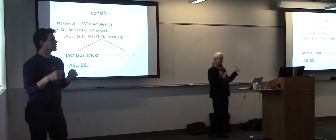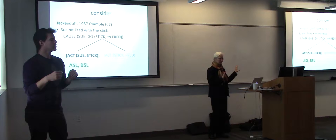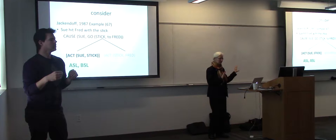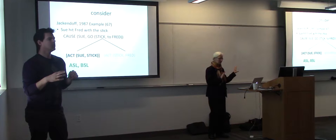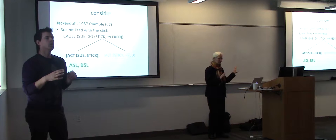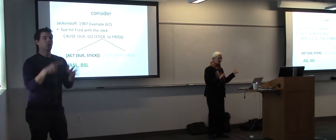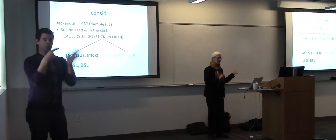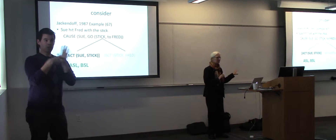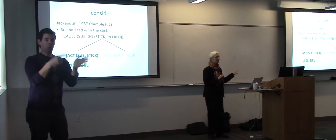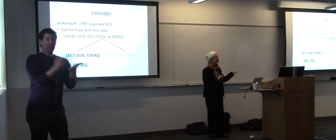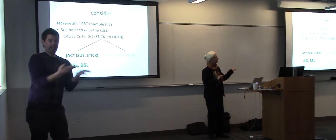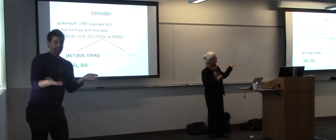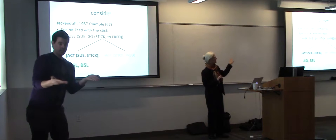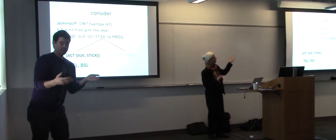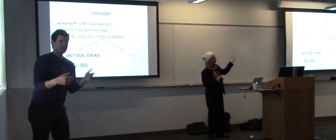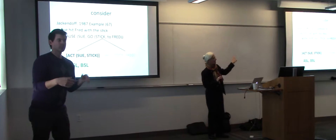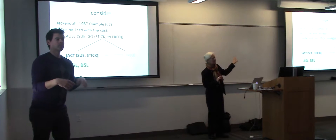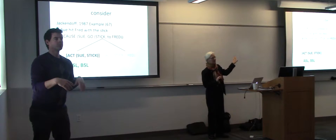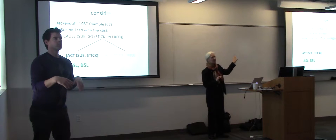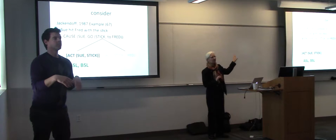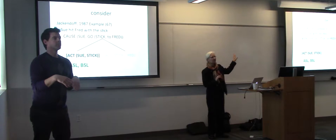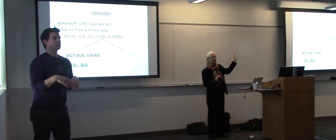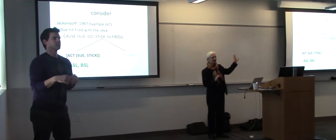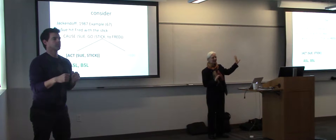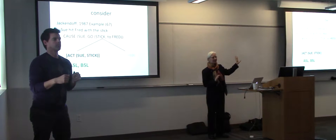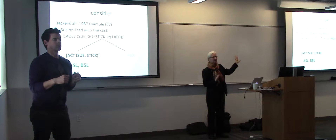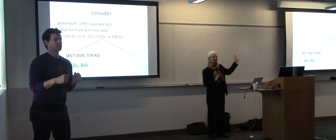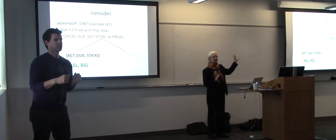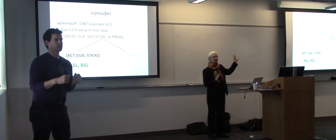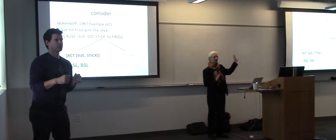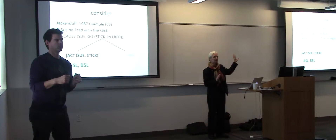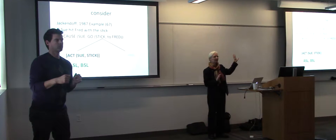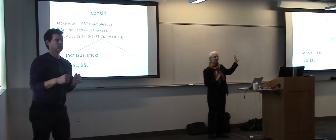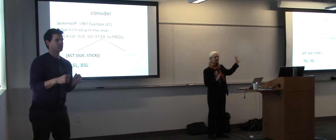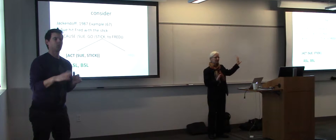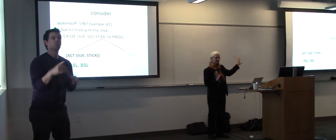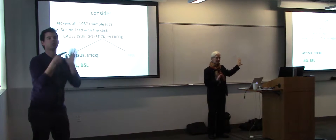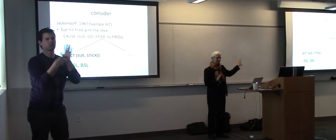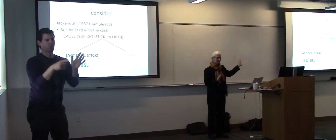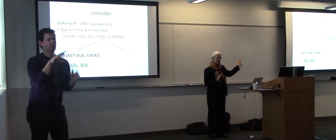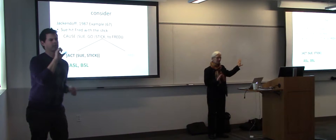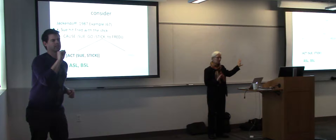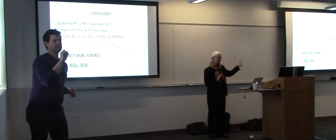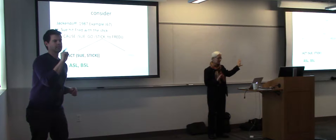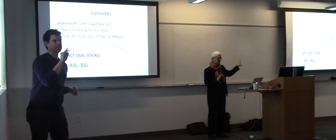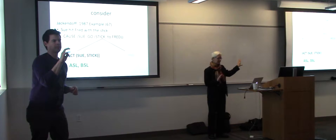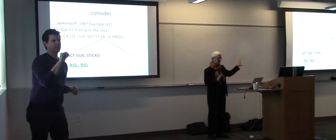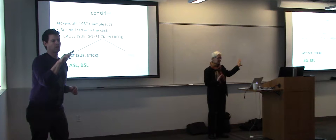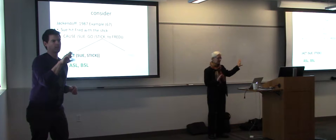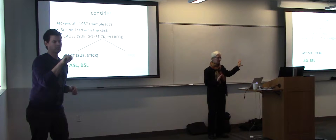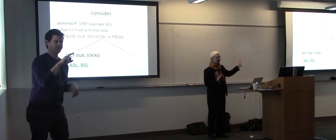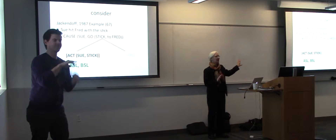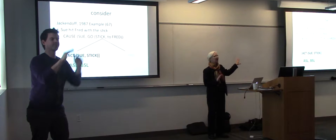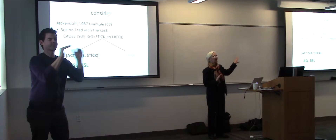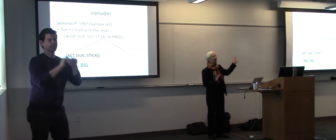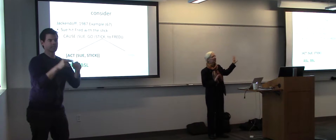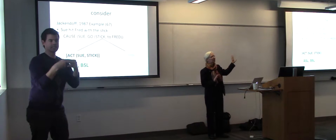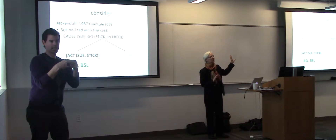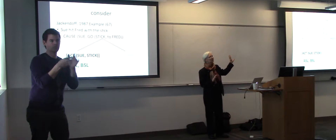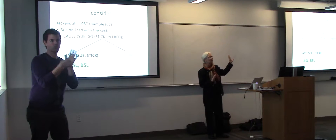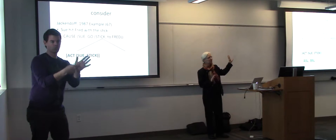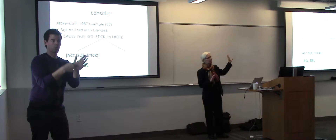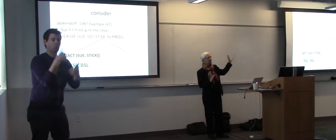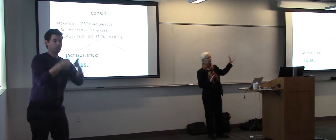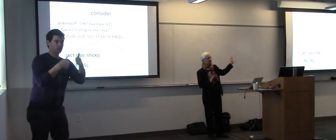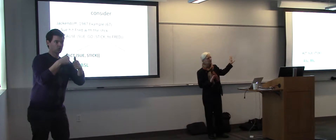the stimulus is shown, then there's a slide that tells you that it's the sign language, which sign language it is, and then it